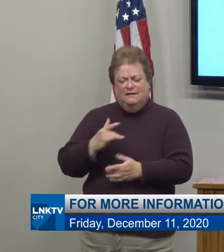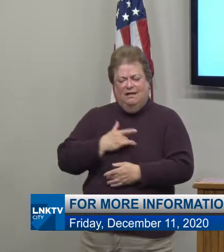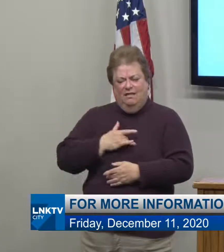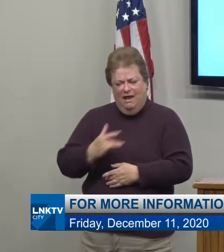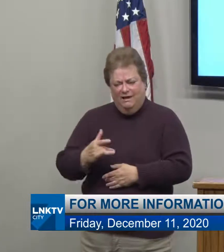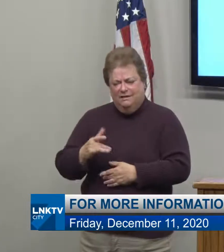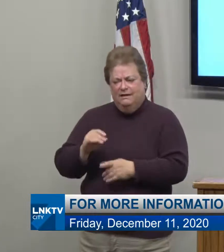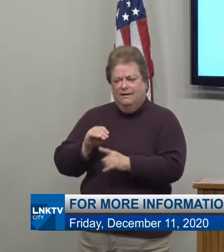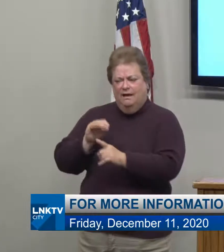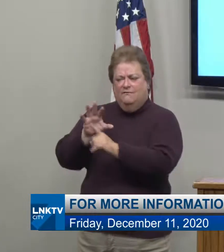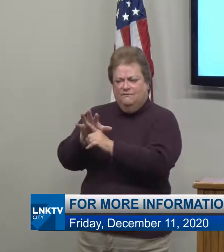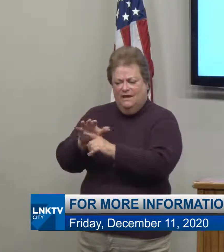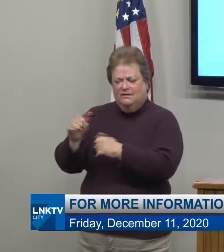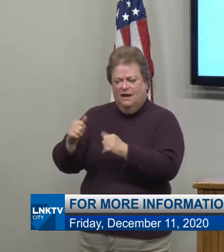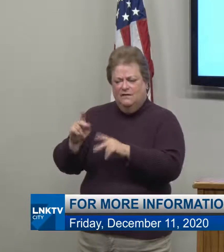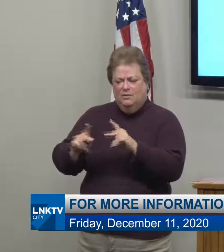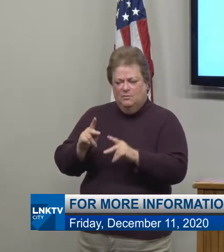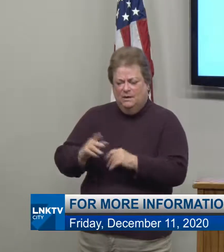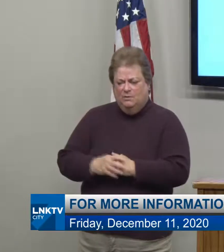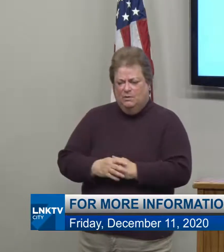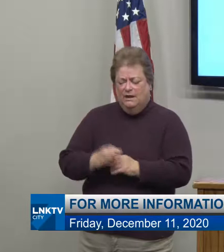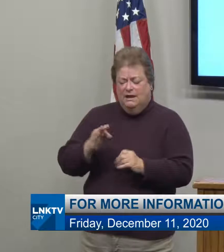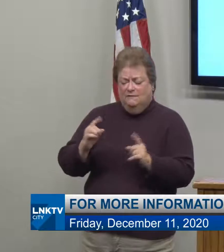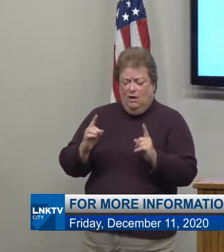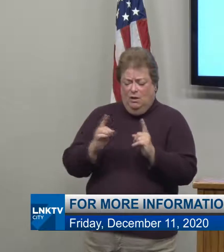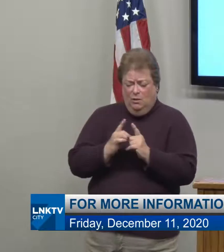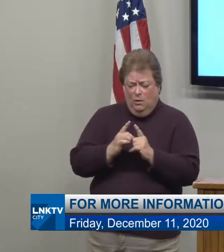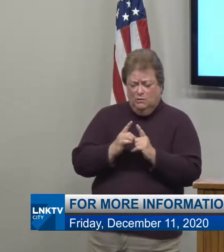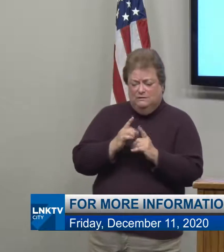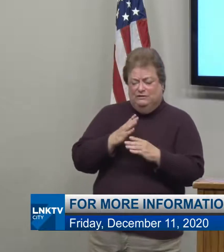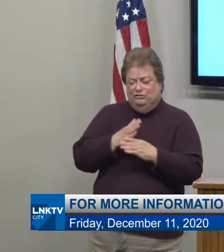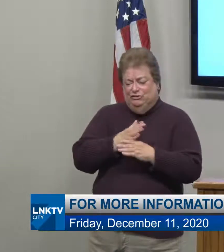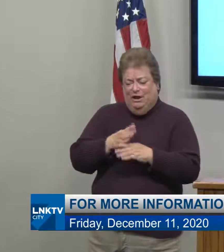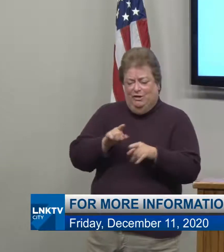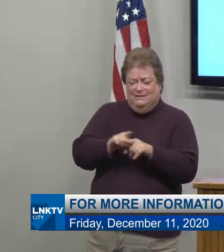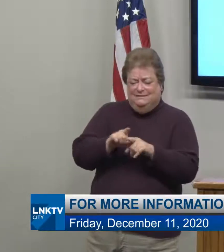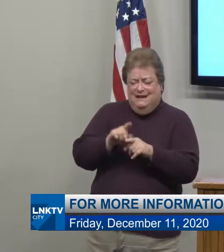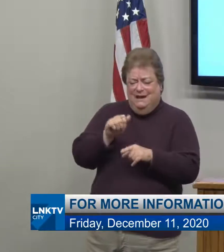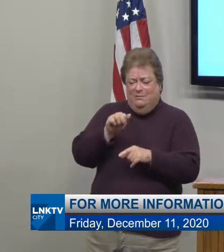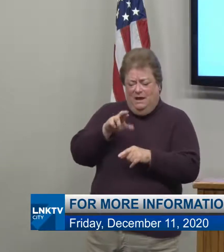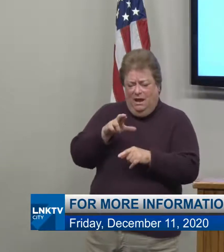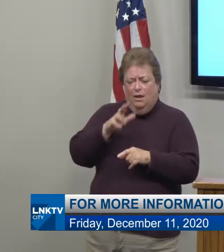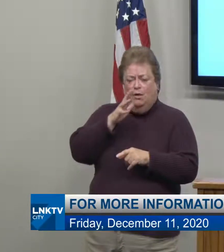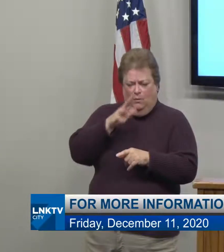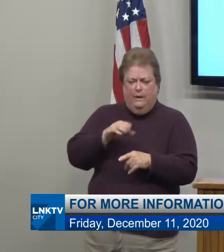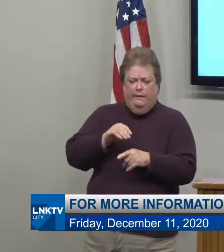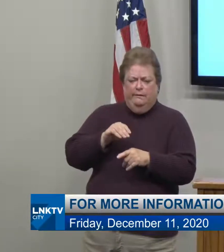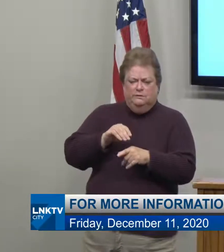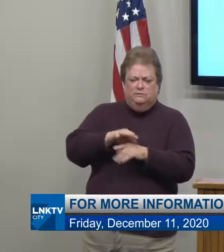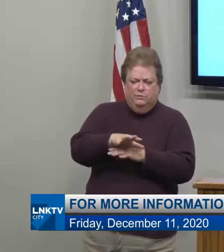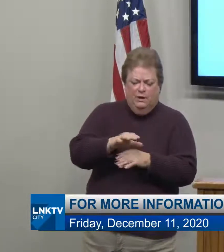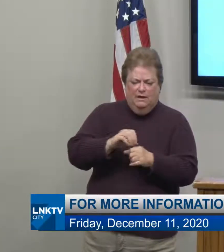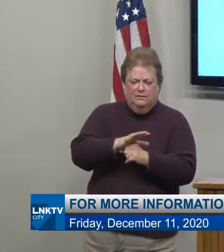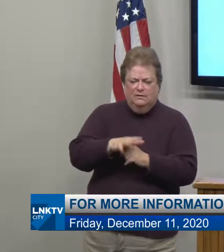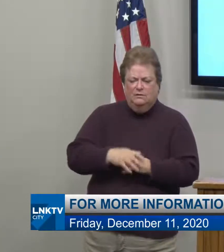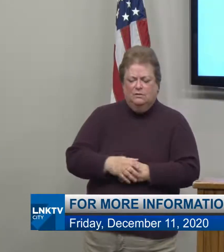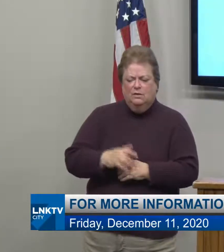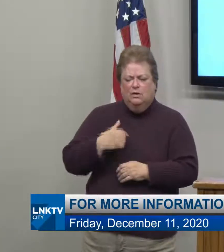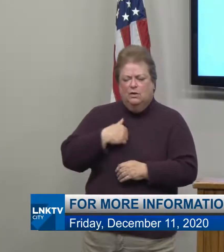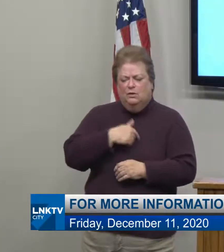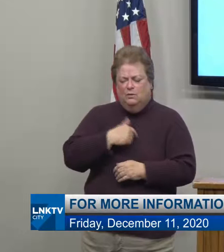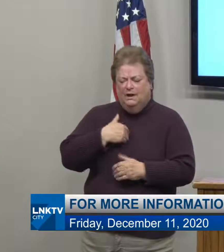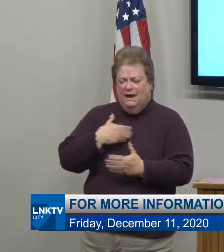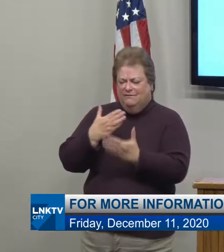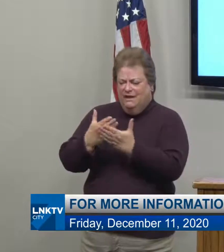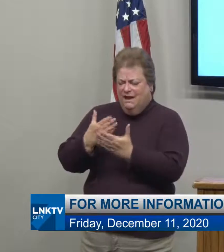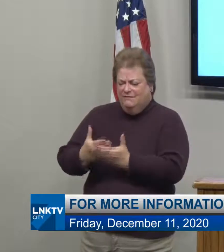if they are sharing airspace in close contact with others who are infected. We know and have multiple lines of evidence from